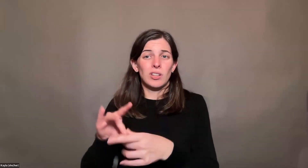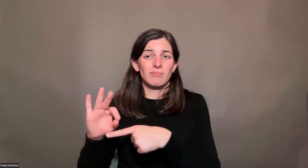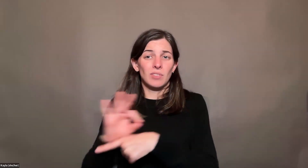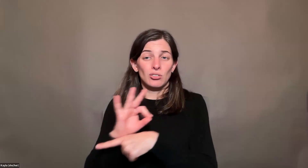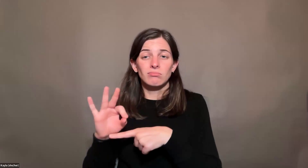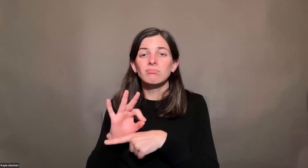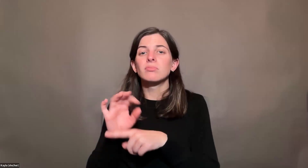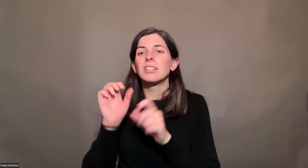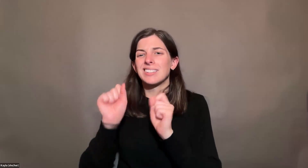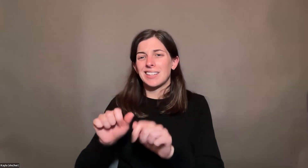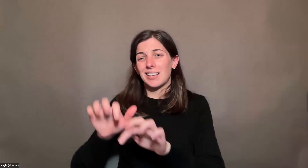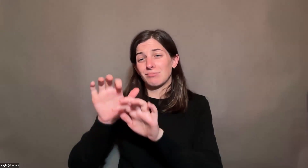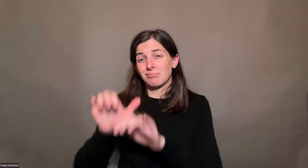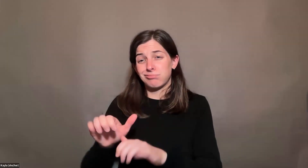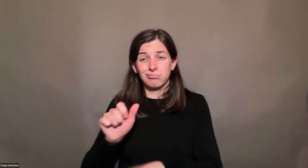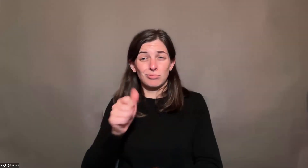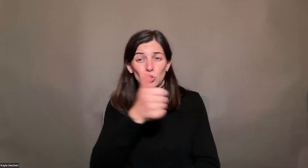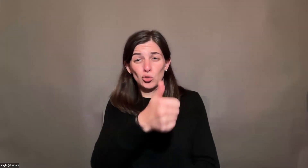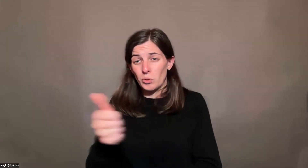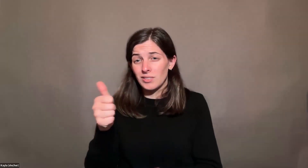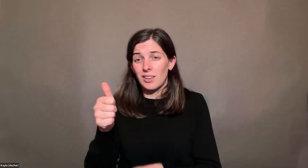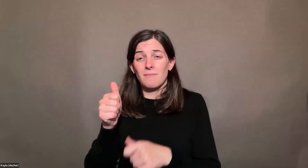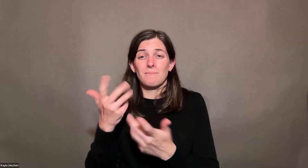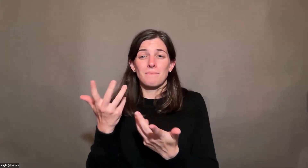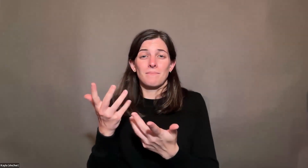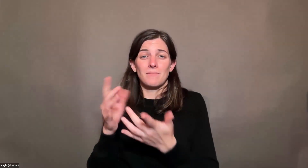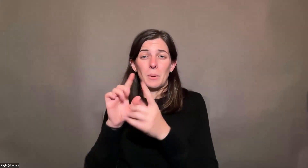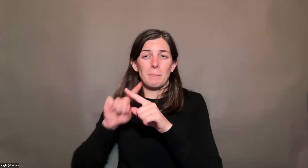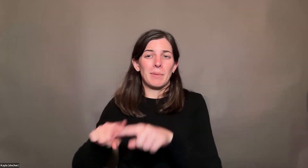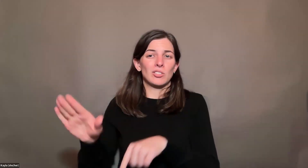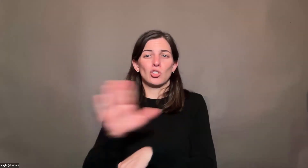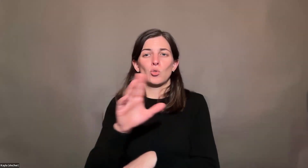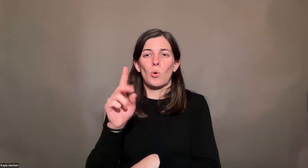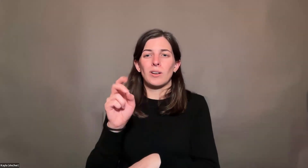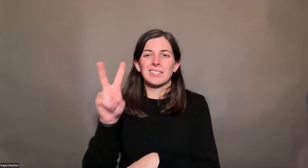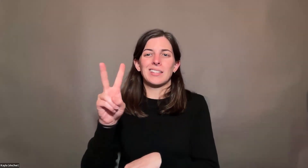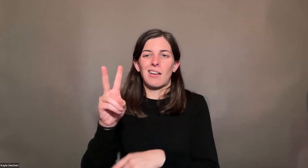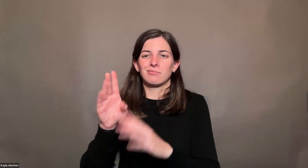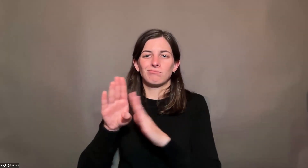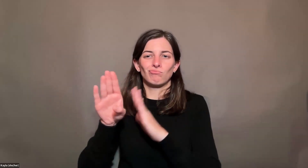write it manually regarding your own based on your own development. So when the things are